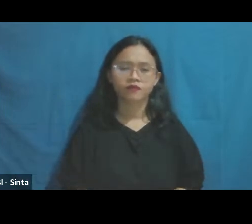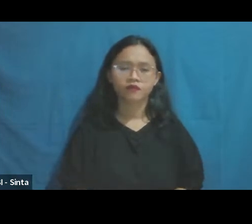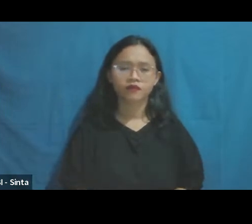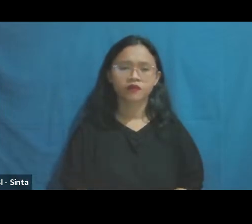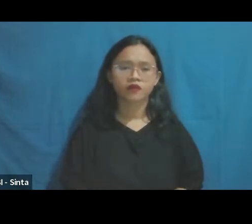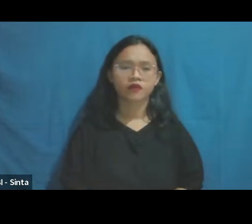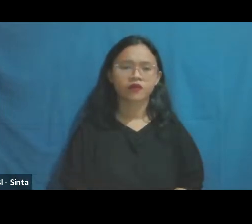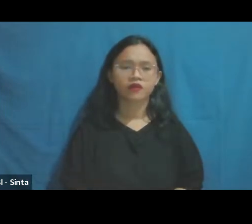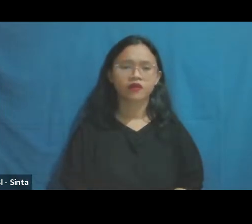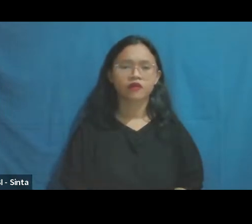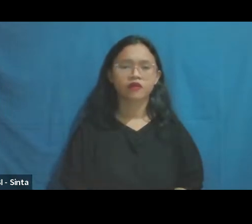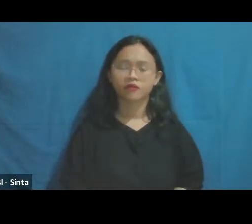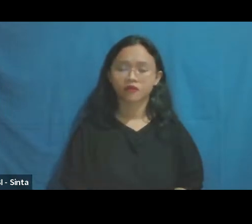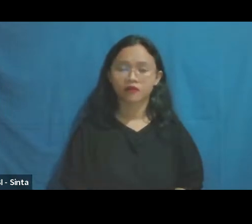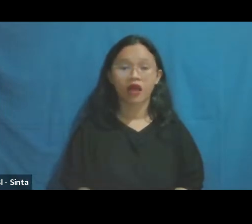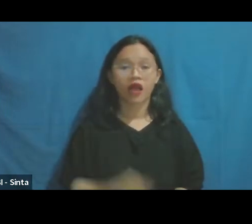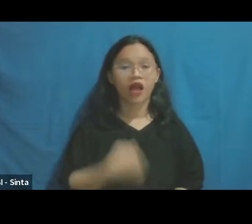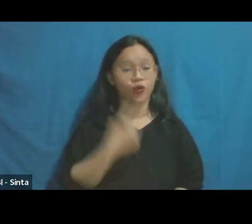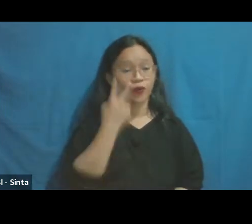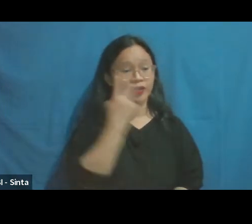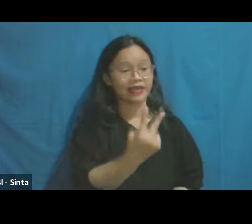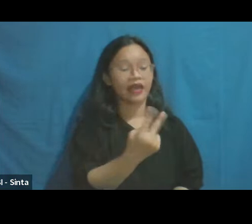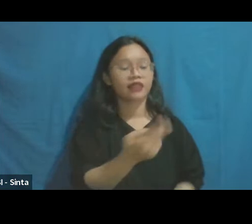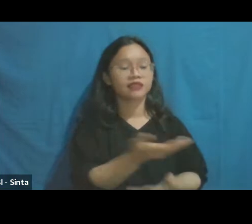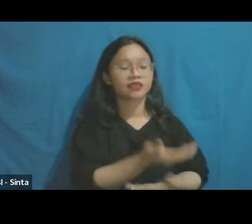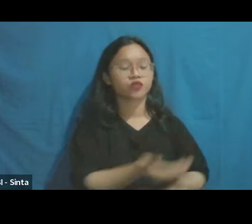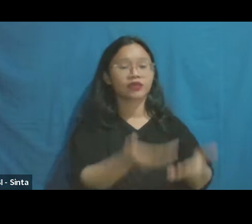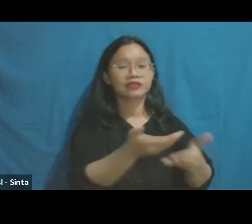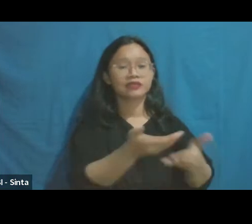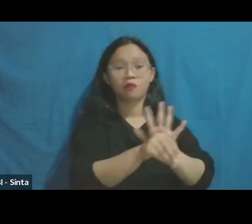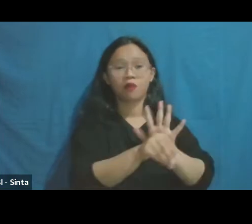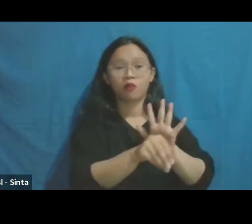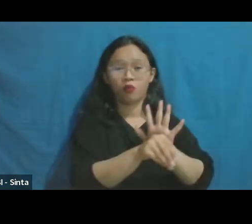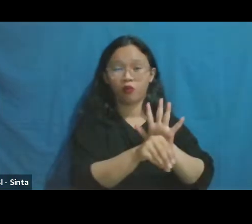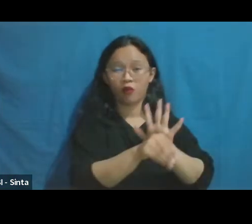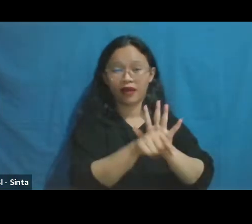West Papuan nationalism is on the rise.